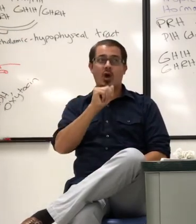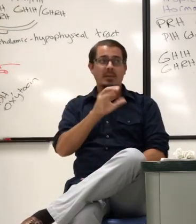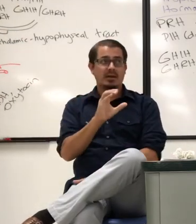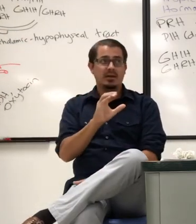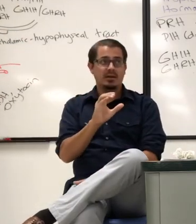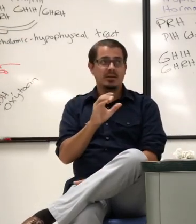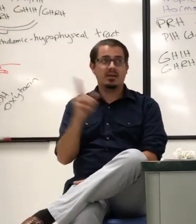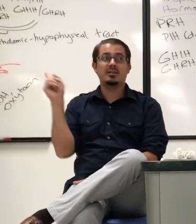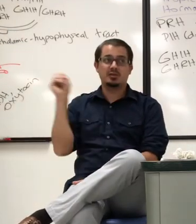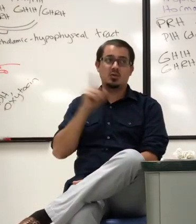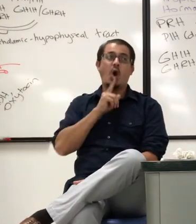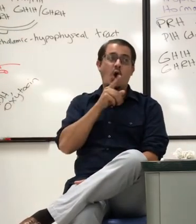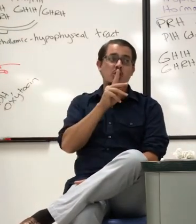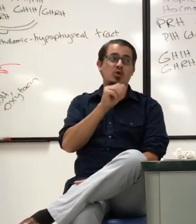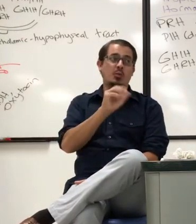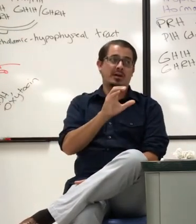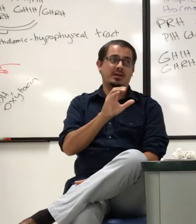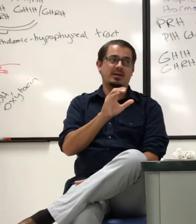These two aren't tropic.